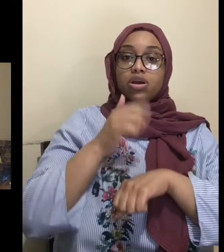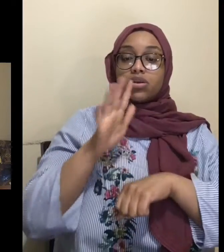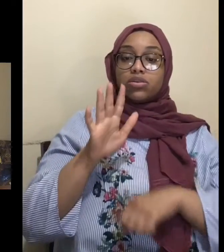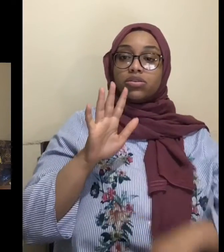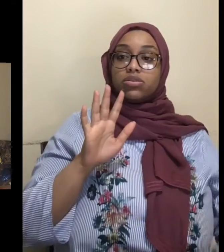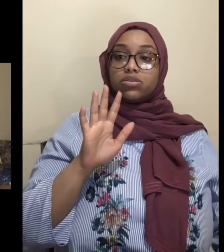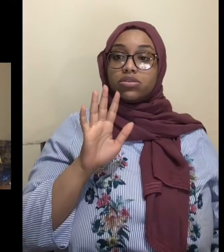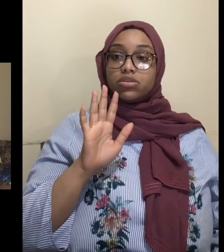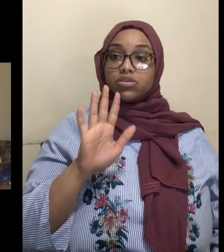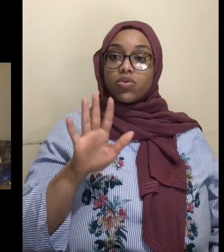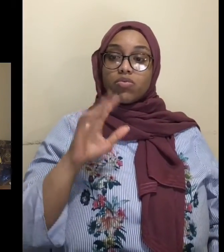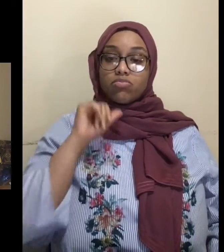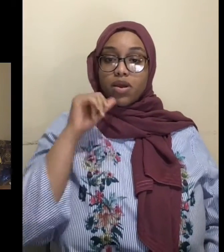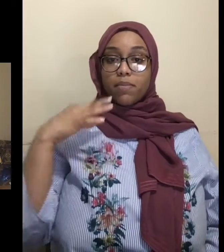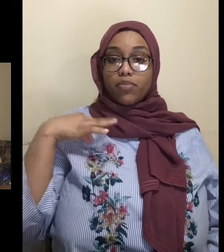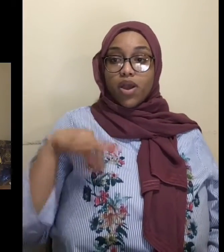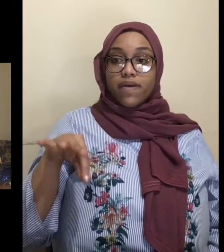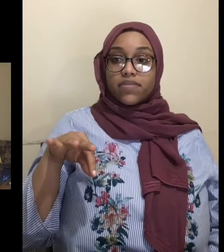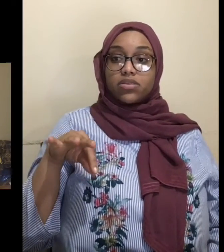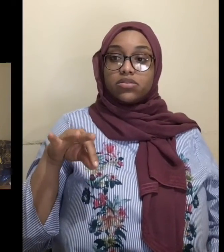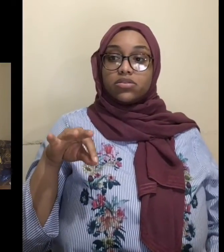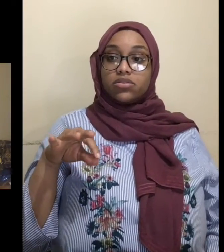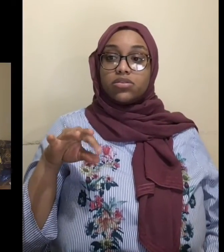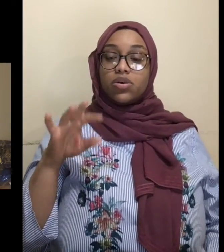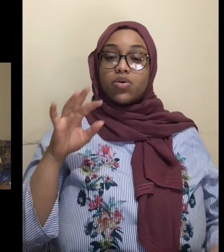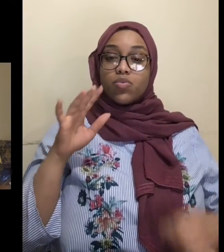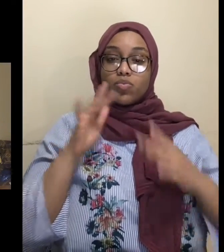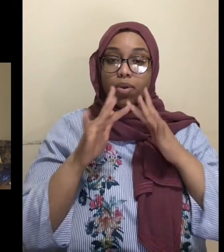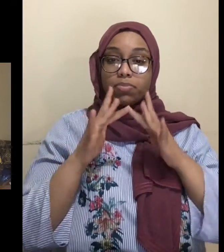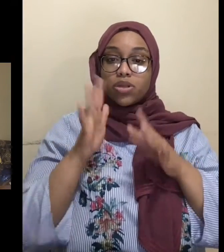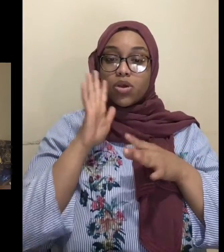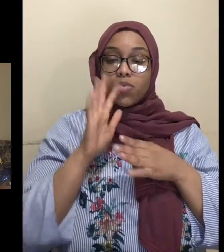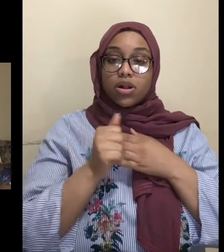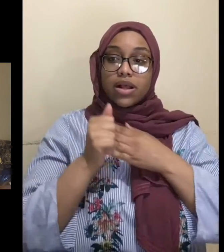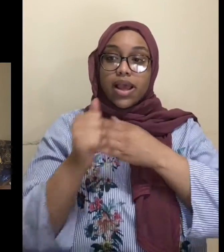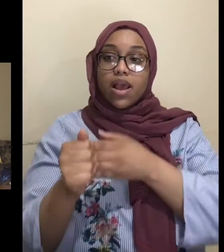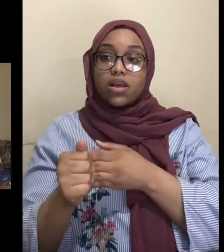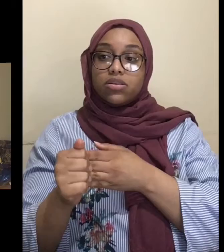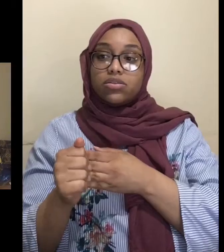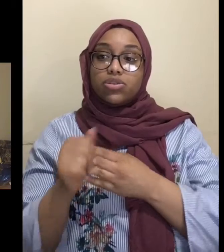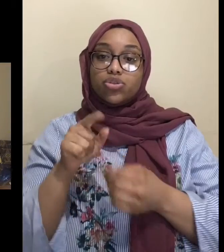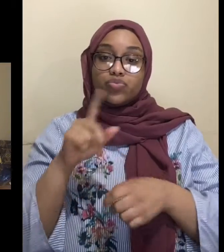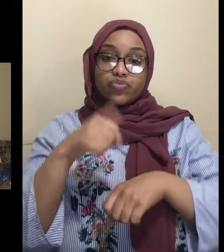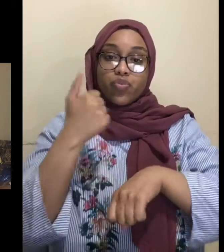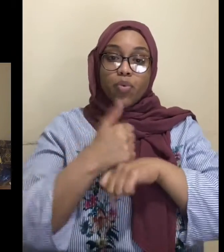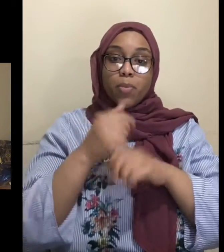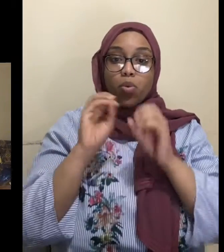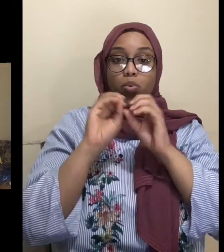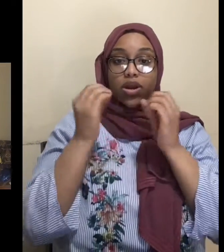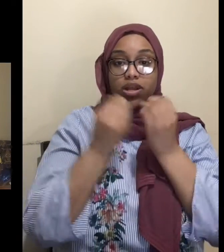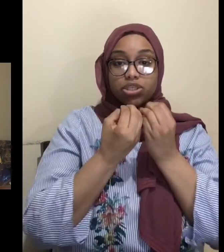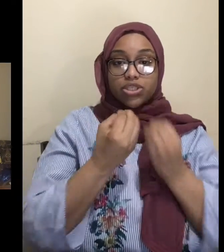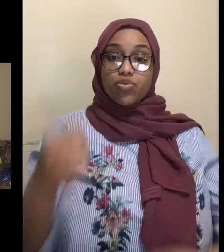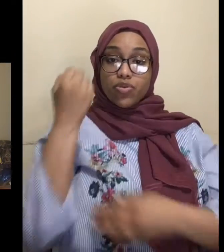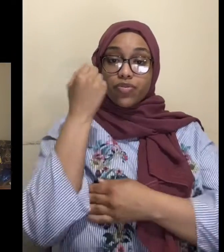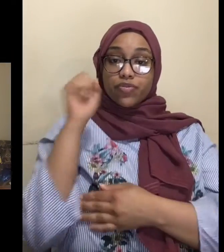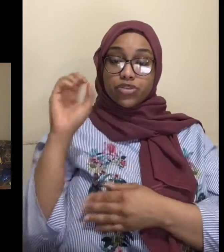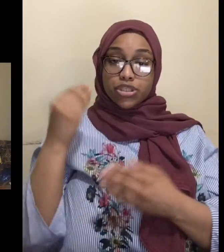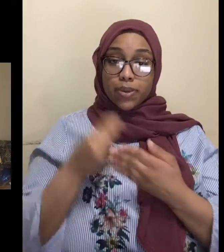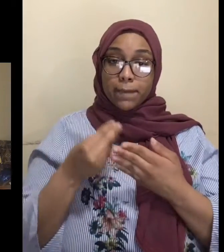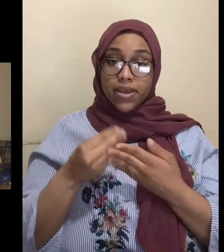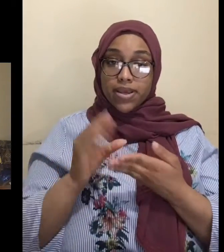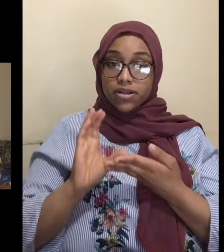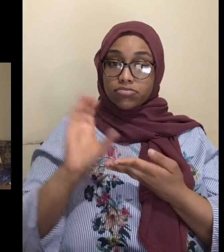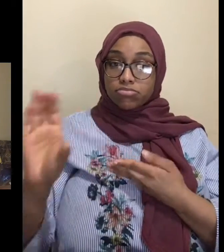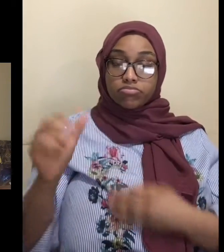research all the way to the ongoing compliance of a nonprofit once you've formed